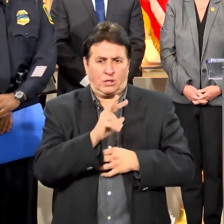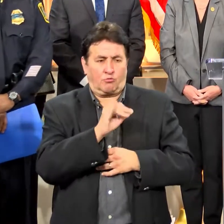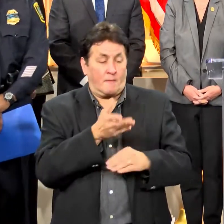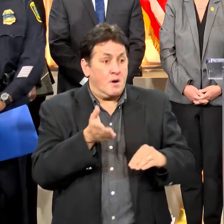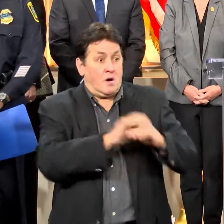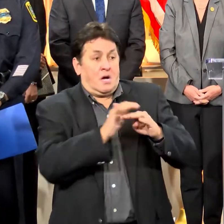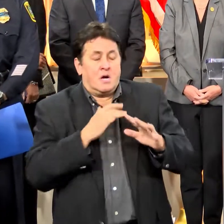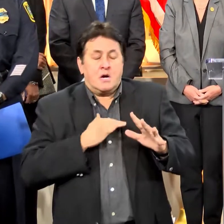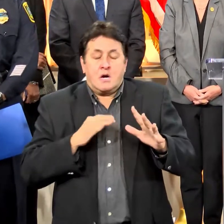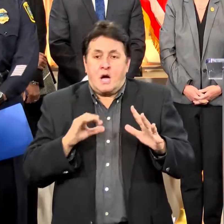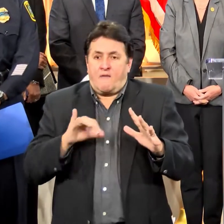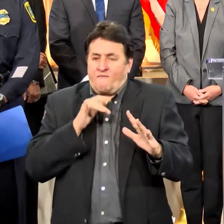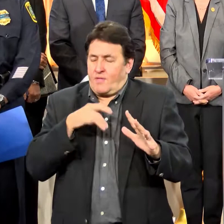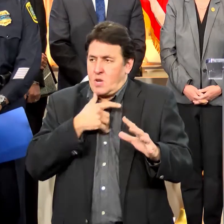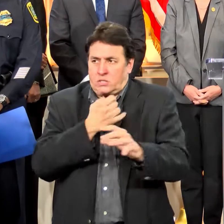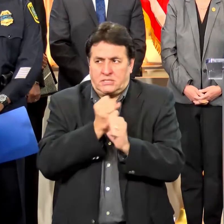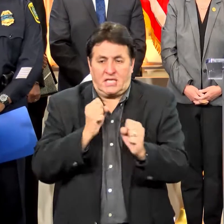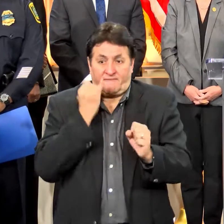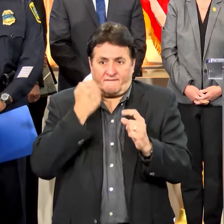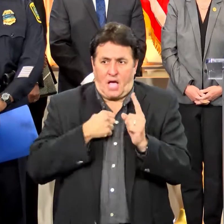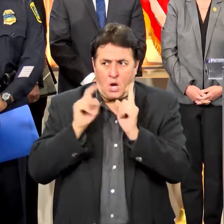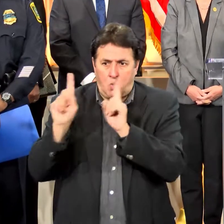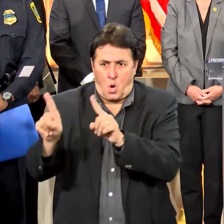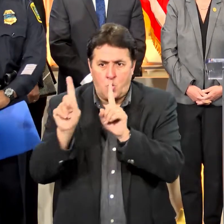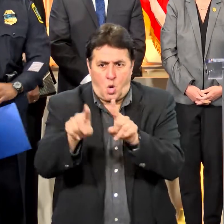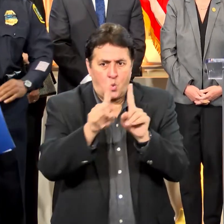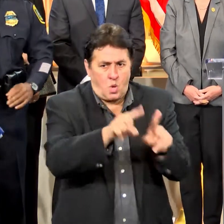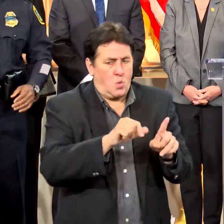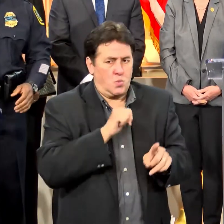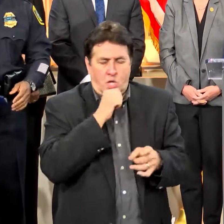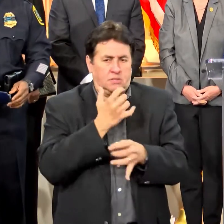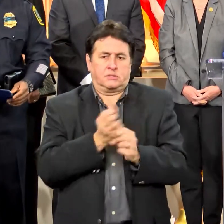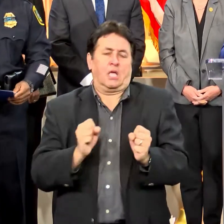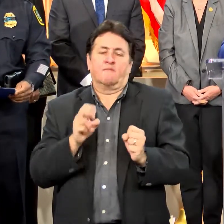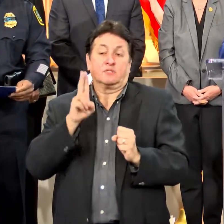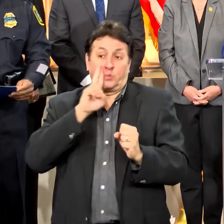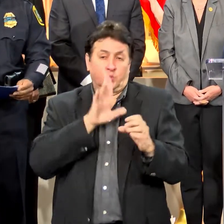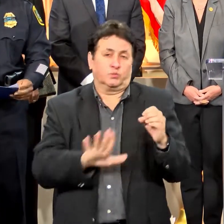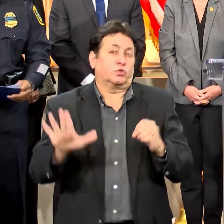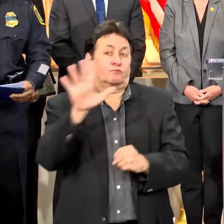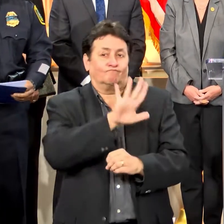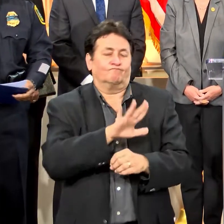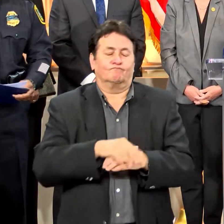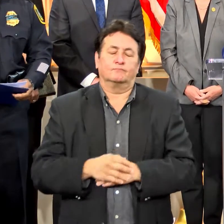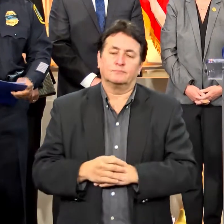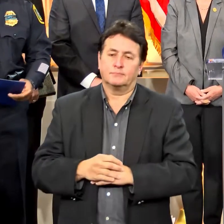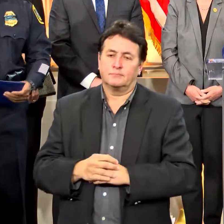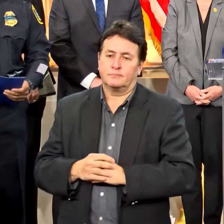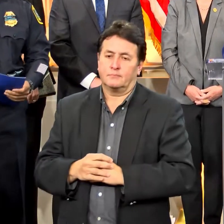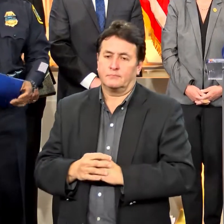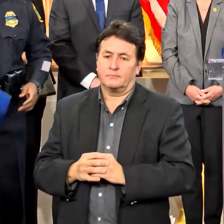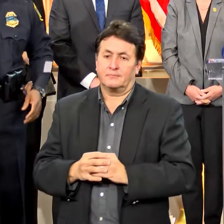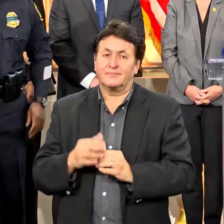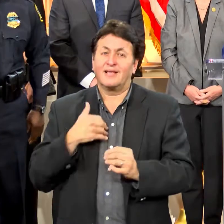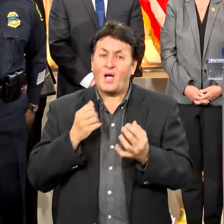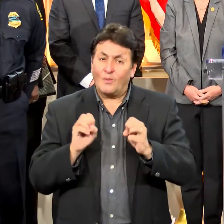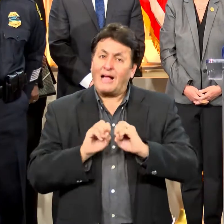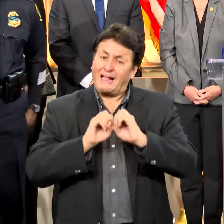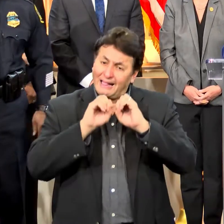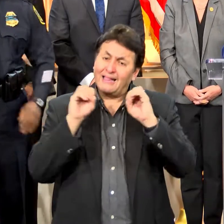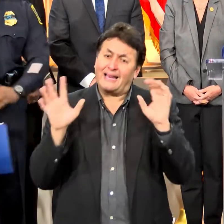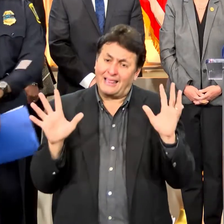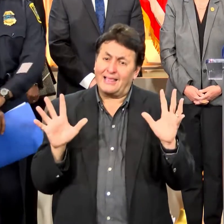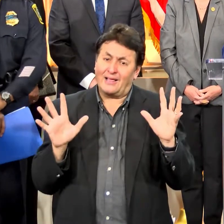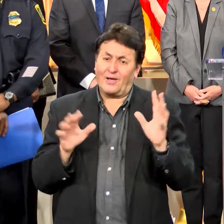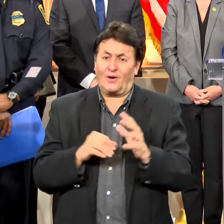country and even impacting us in the city of Houston. Let me be as clear as I can. Violent crime is